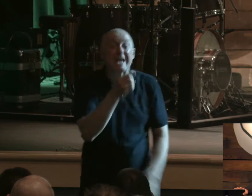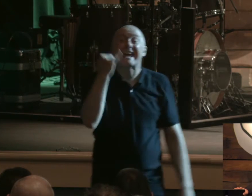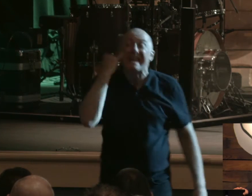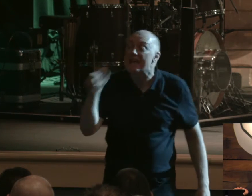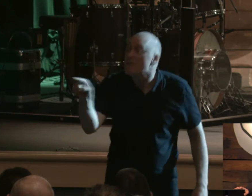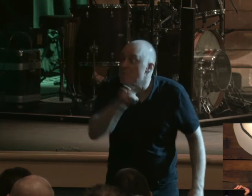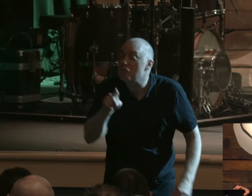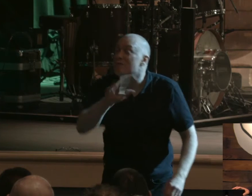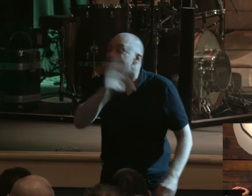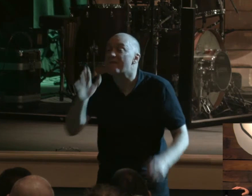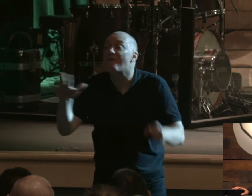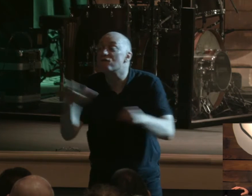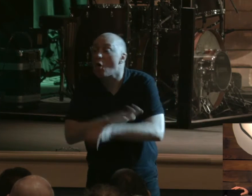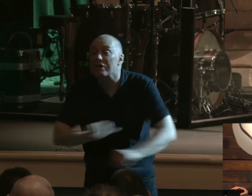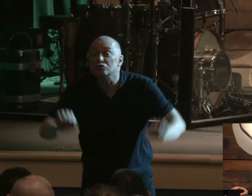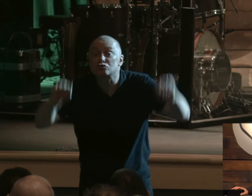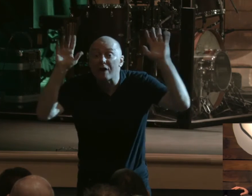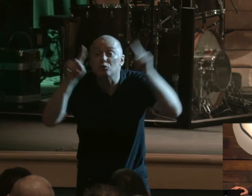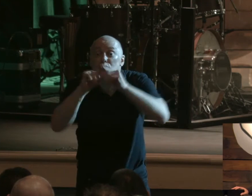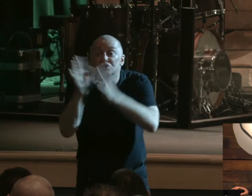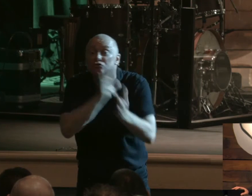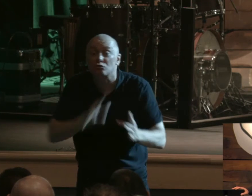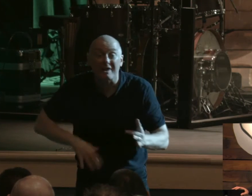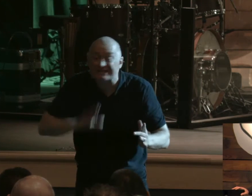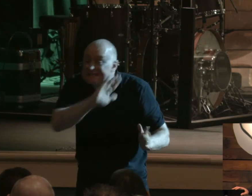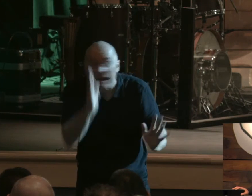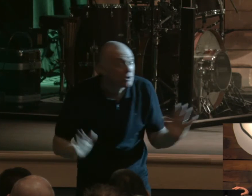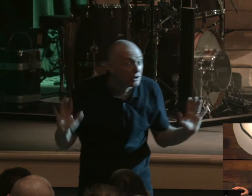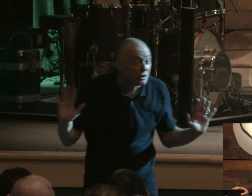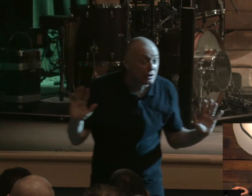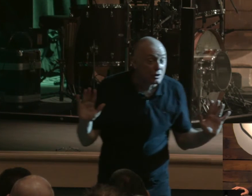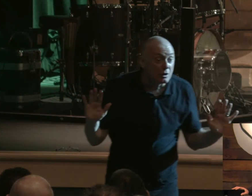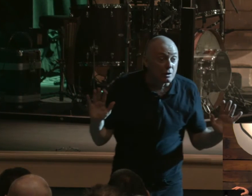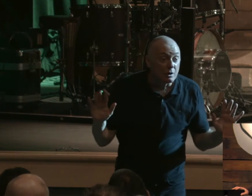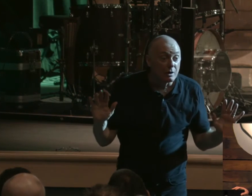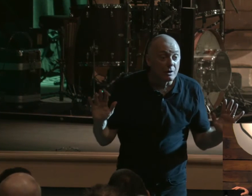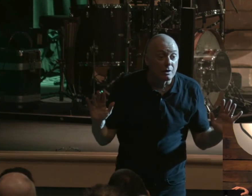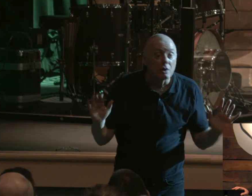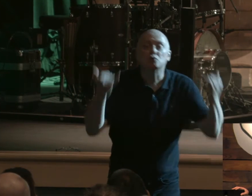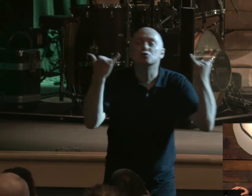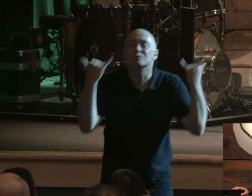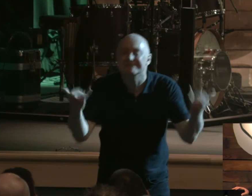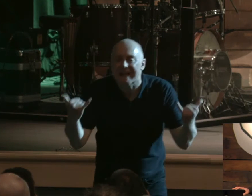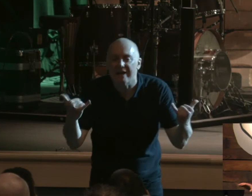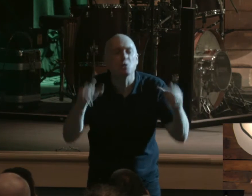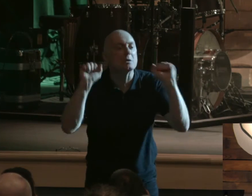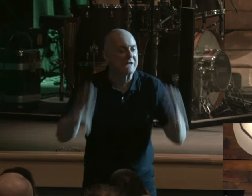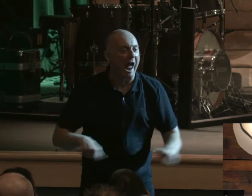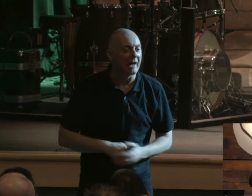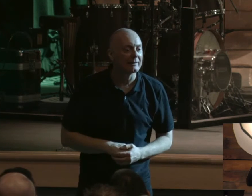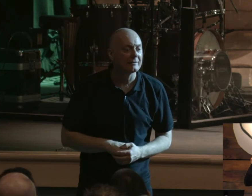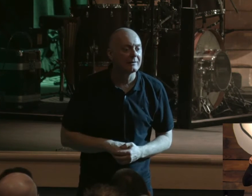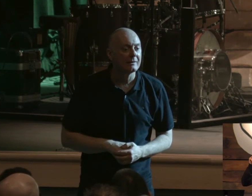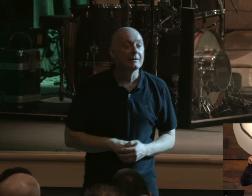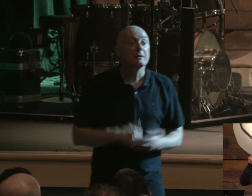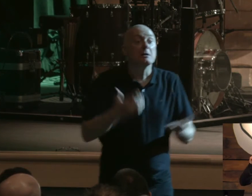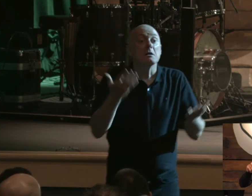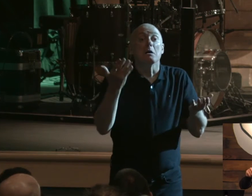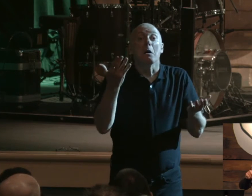never fully surrendered to Jesus Christ, ever. But today could be your day. And could it be that you're